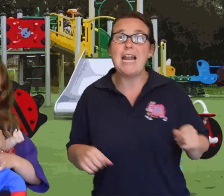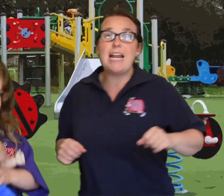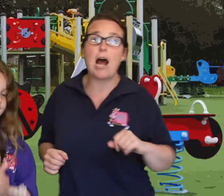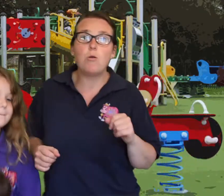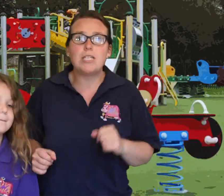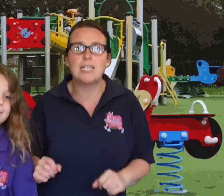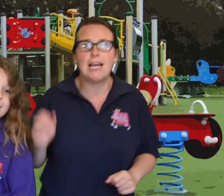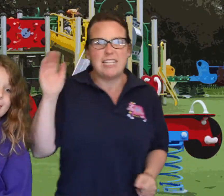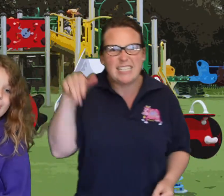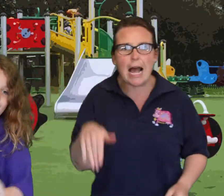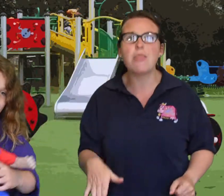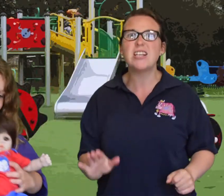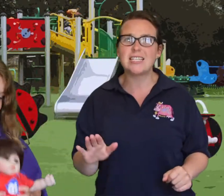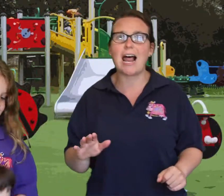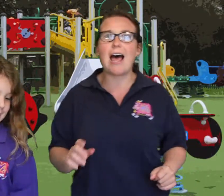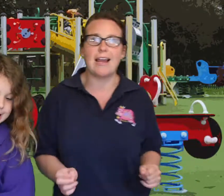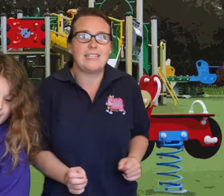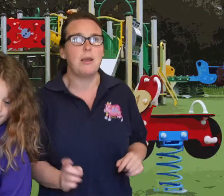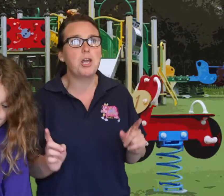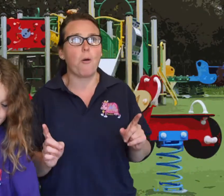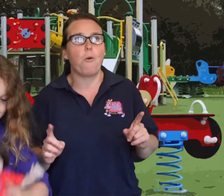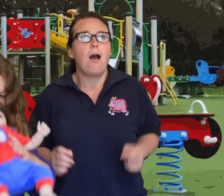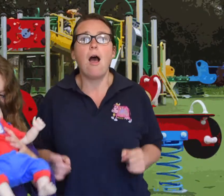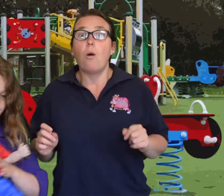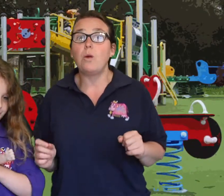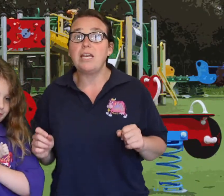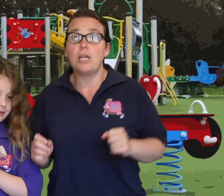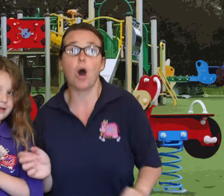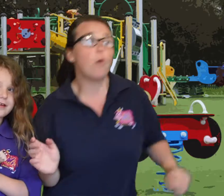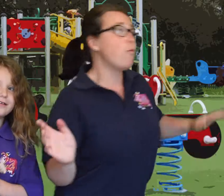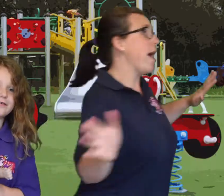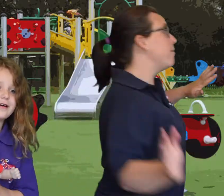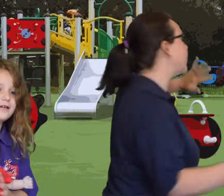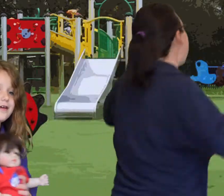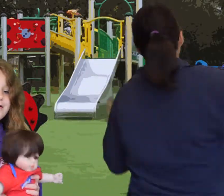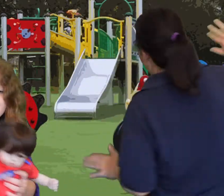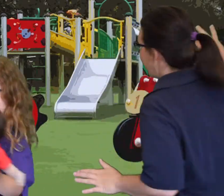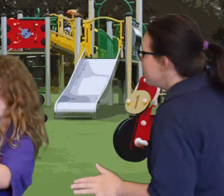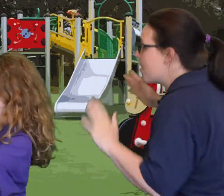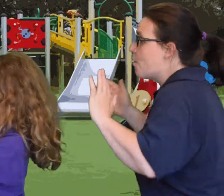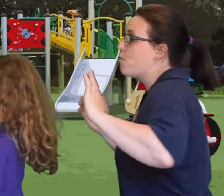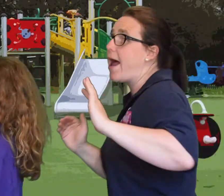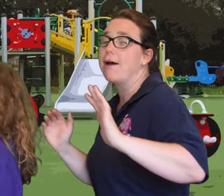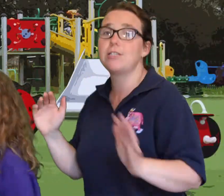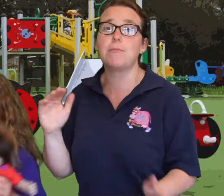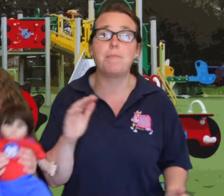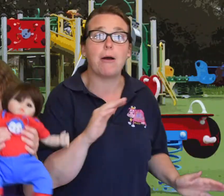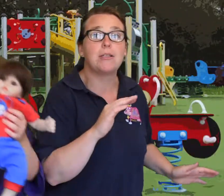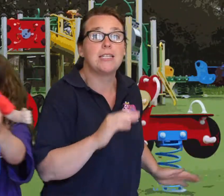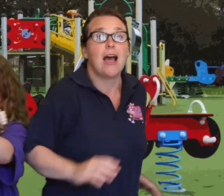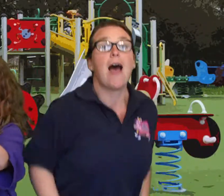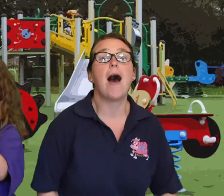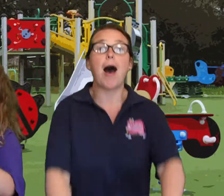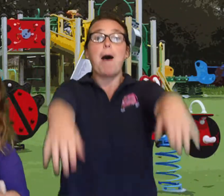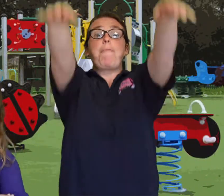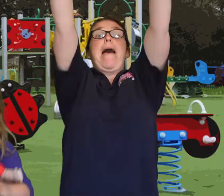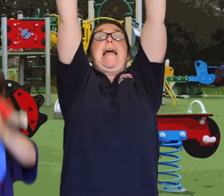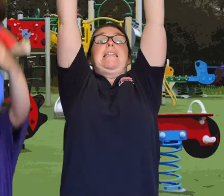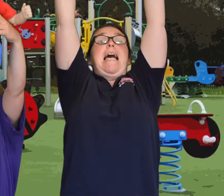and out, down the slide. Here we go. We go round and round, around and about, up and down